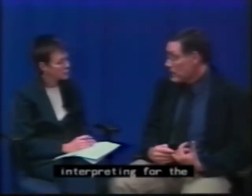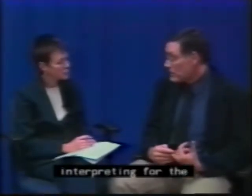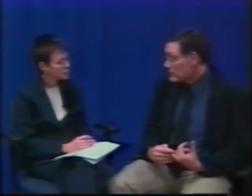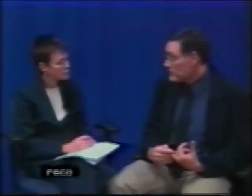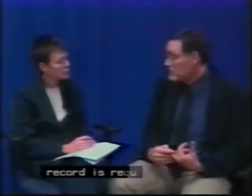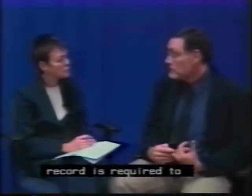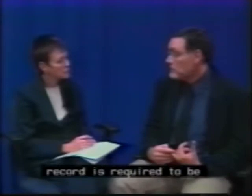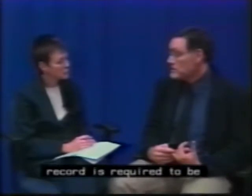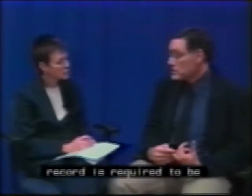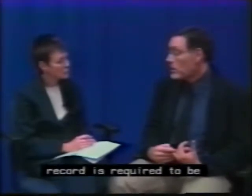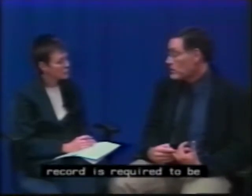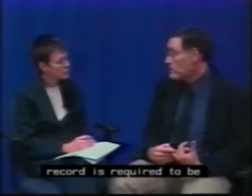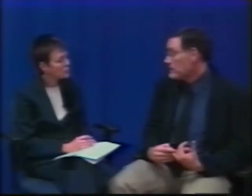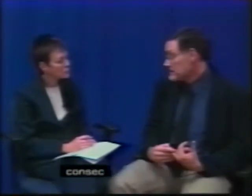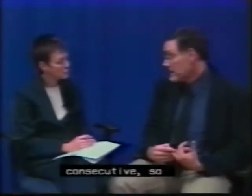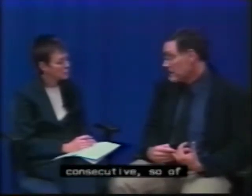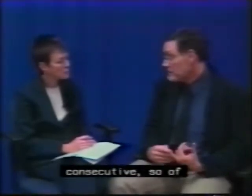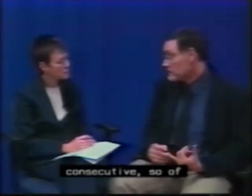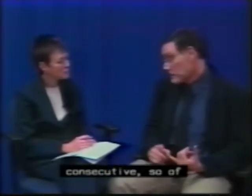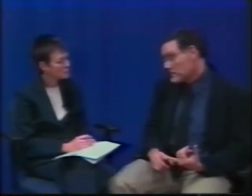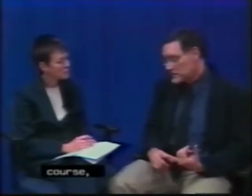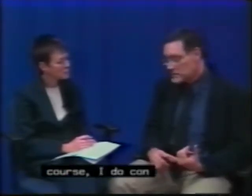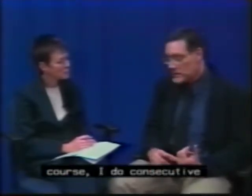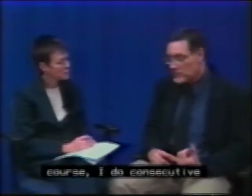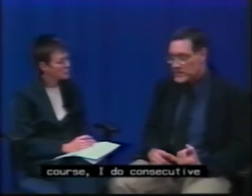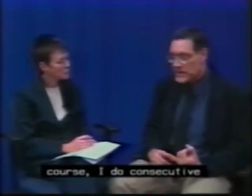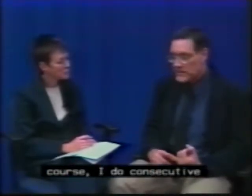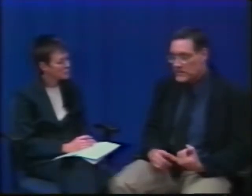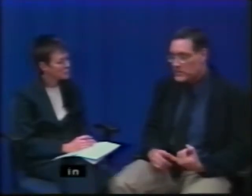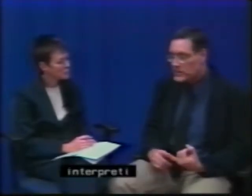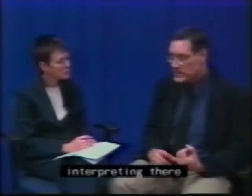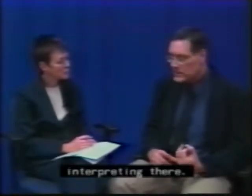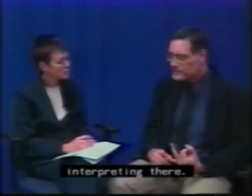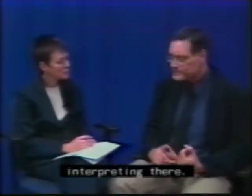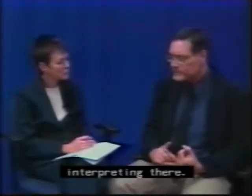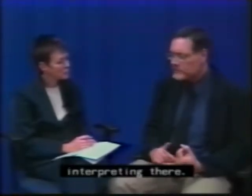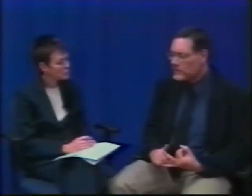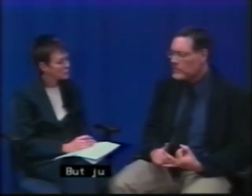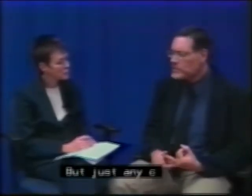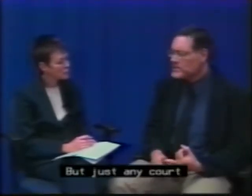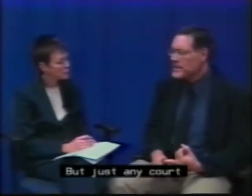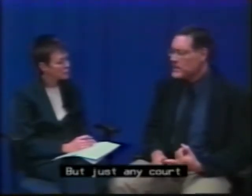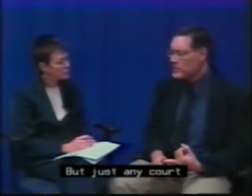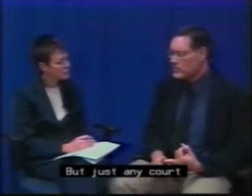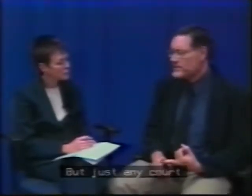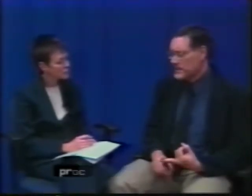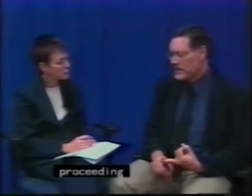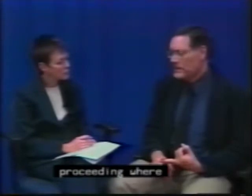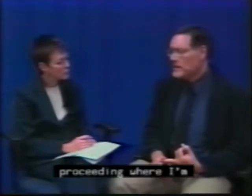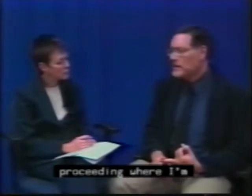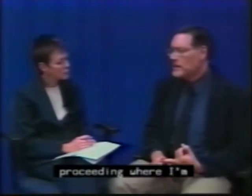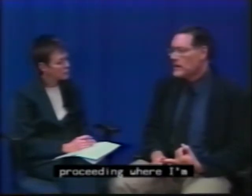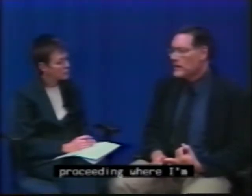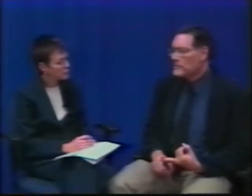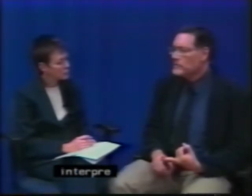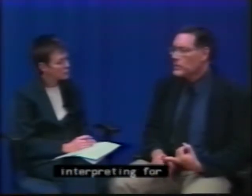record is required to be consecutive. So, of course, I do consecutive interpreting there. But just any court proceeding where